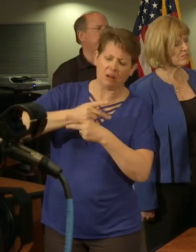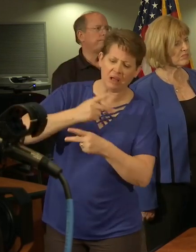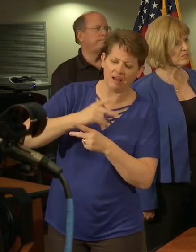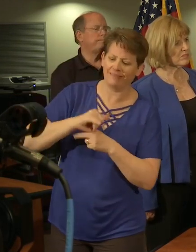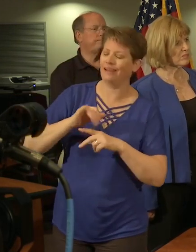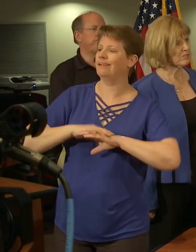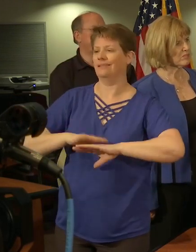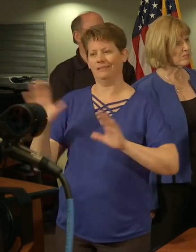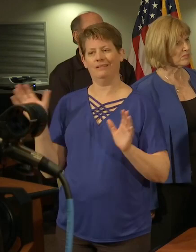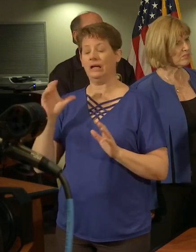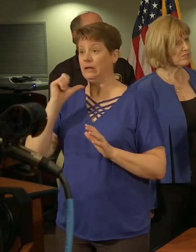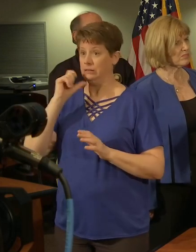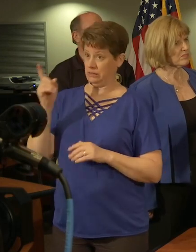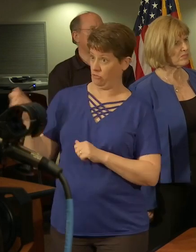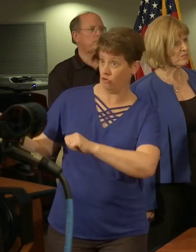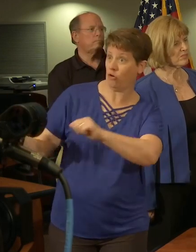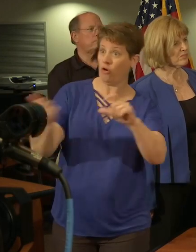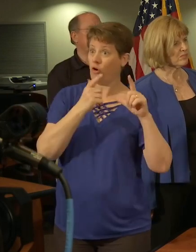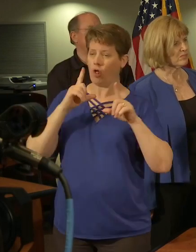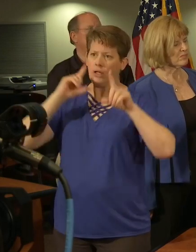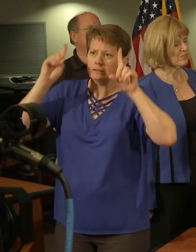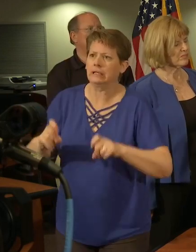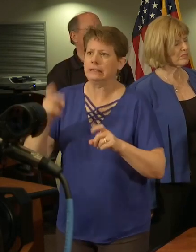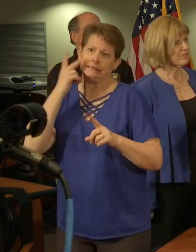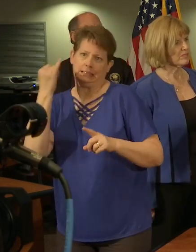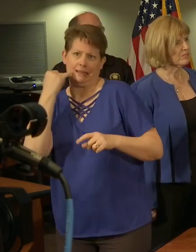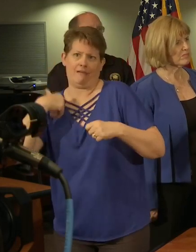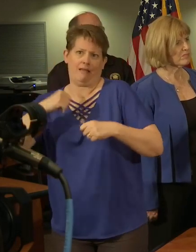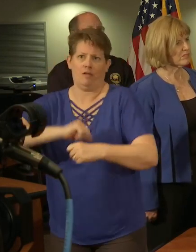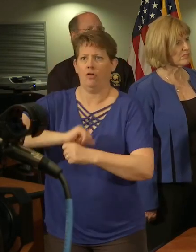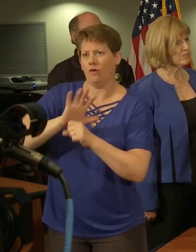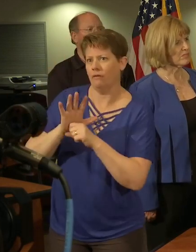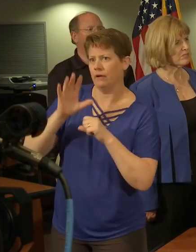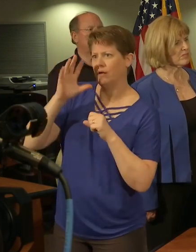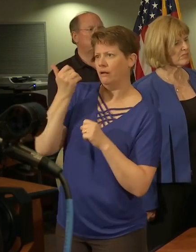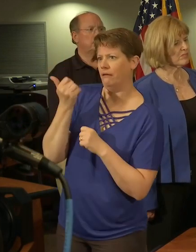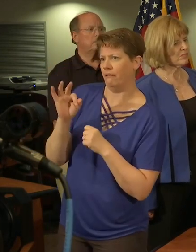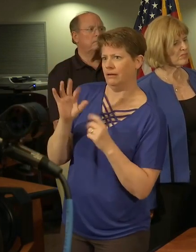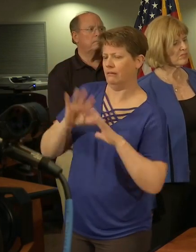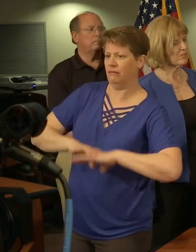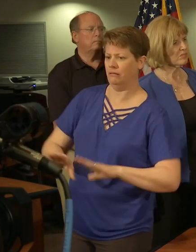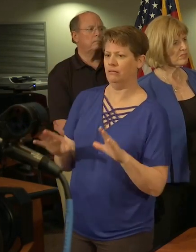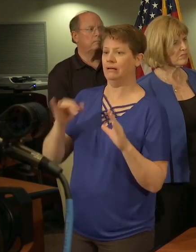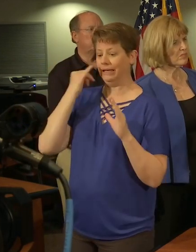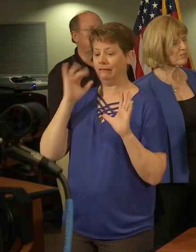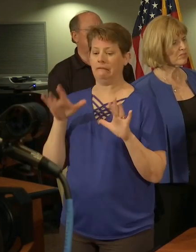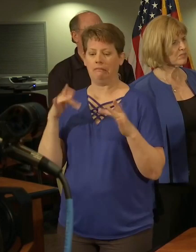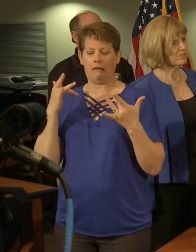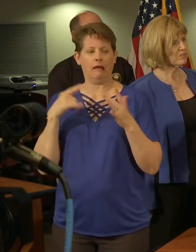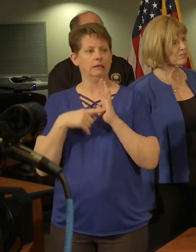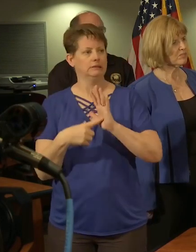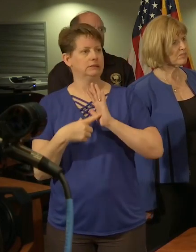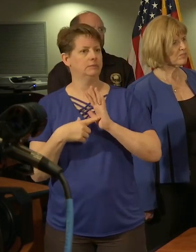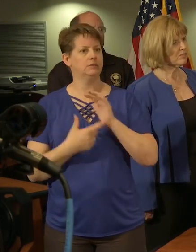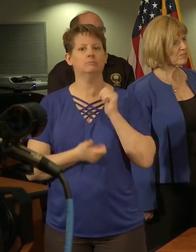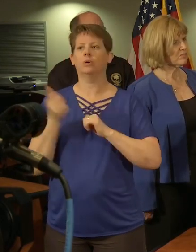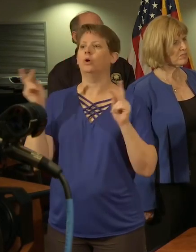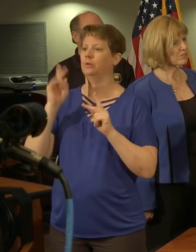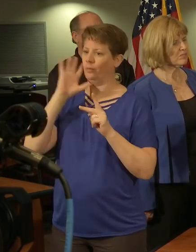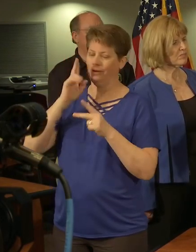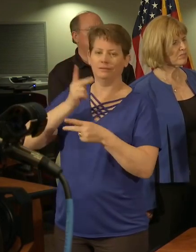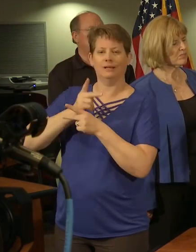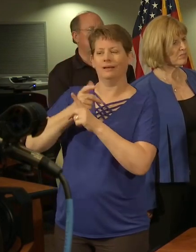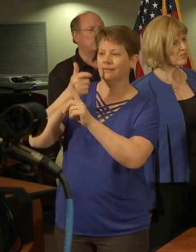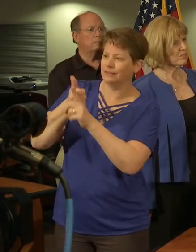not encouraging everyone to get a test to find out if they have the COVID-19 infection. So if they have milder symptoms, most people will recover at